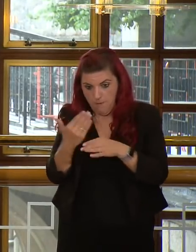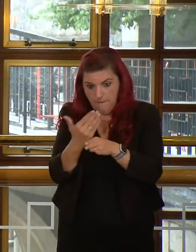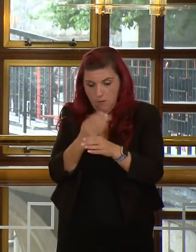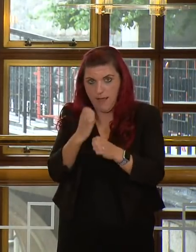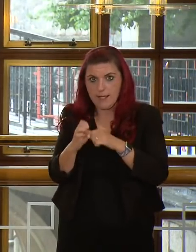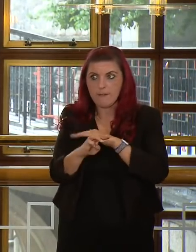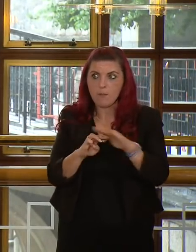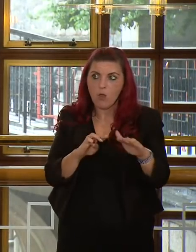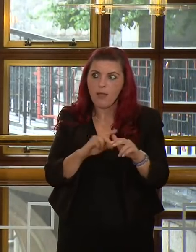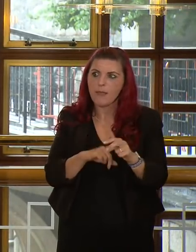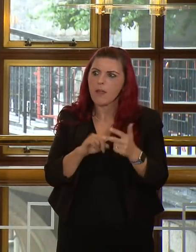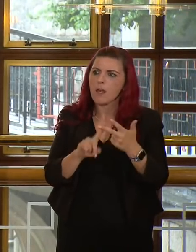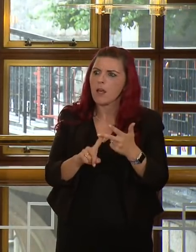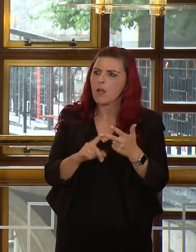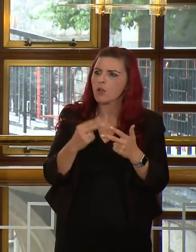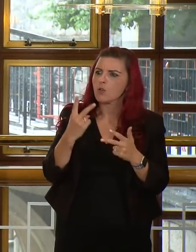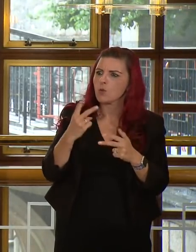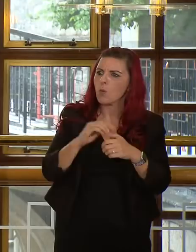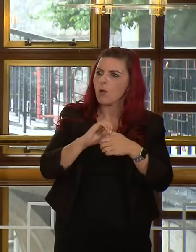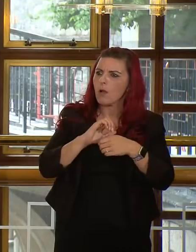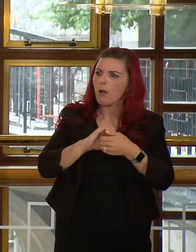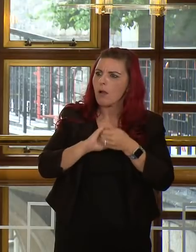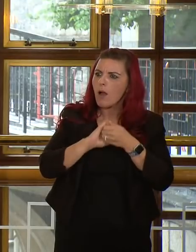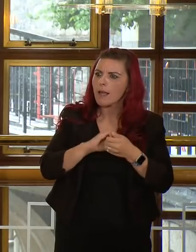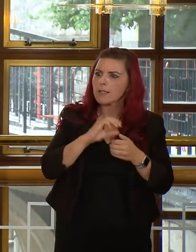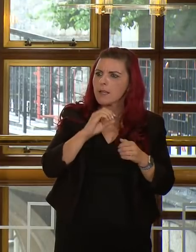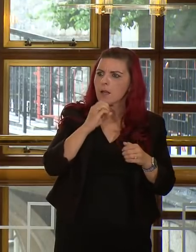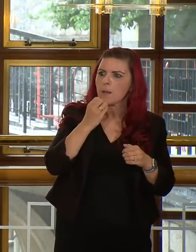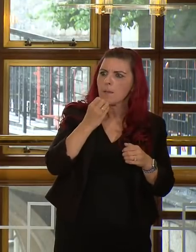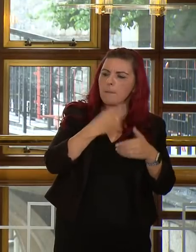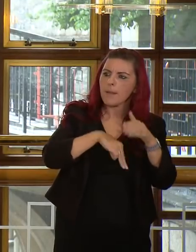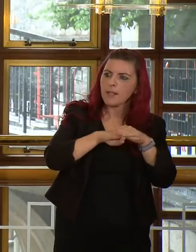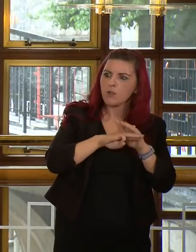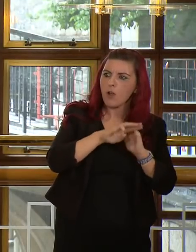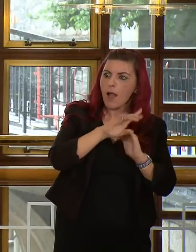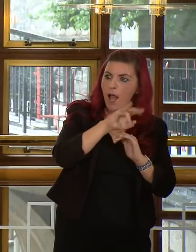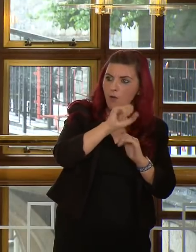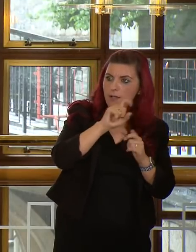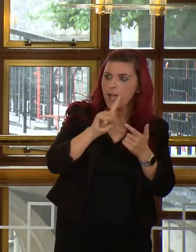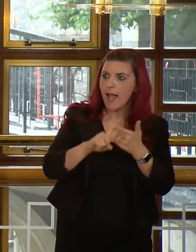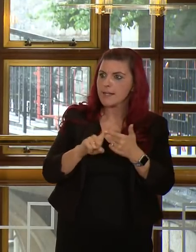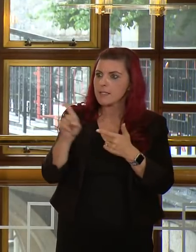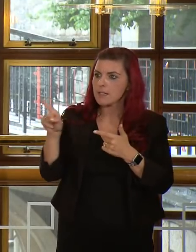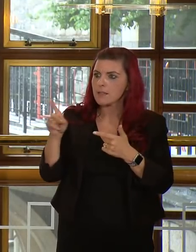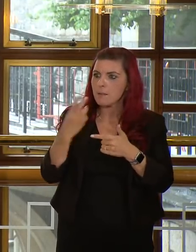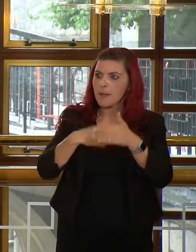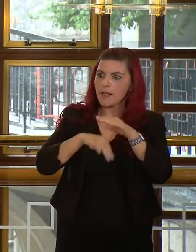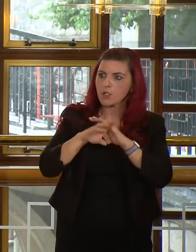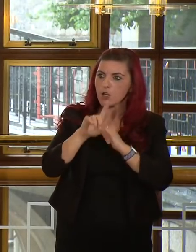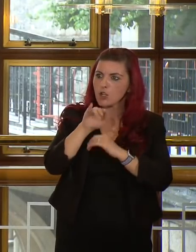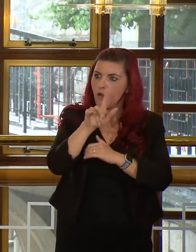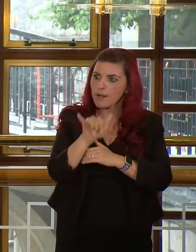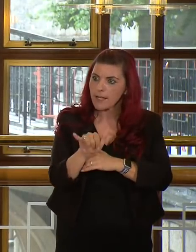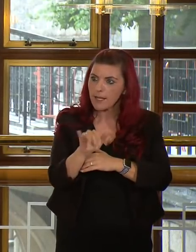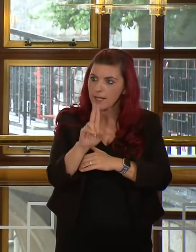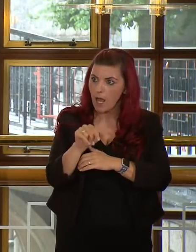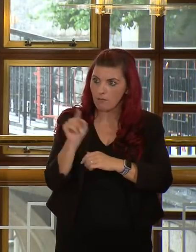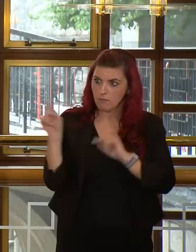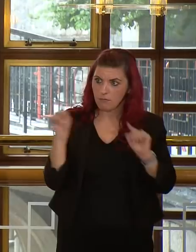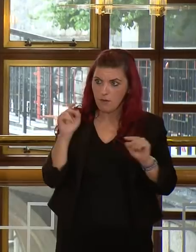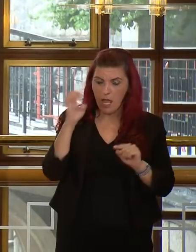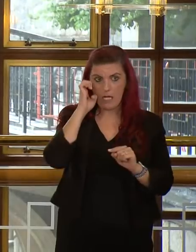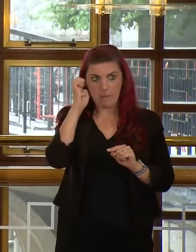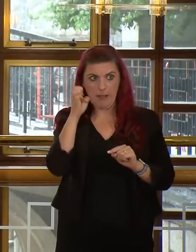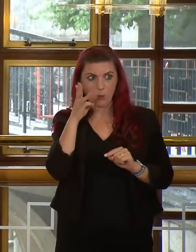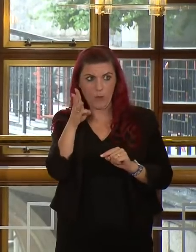suppose you have two colleagues there, Mr Harris and Jean Doherty as well. Can Mr Harris expect a place in Cabinet,